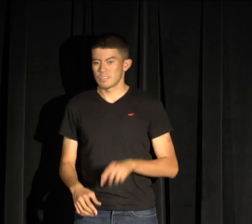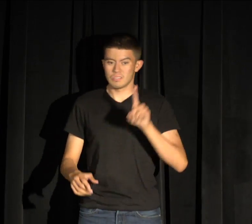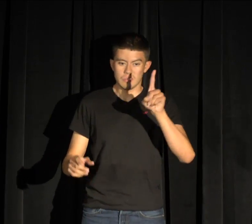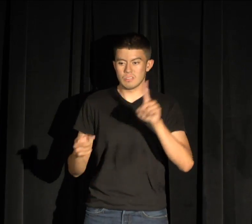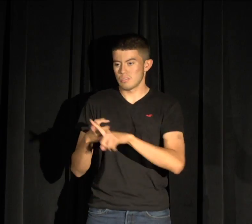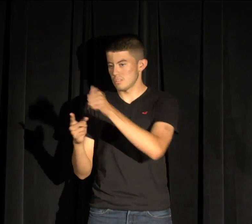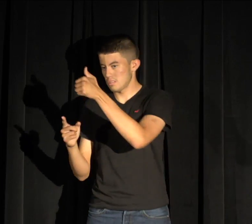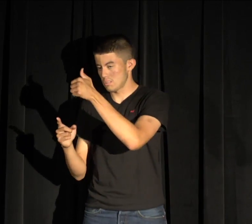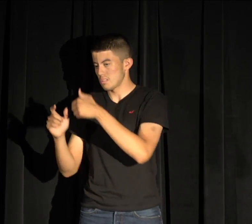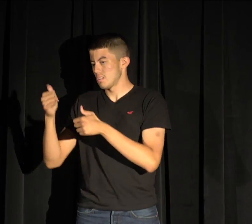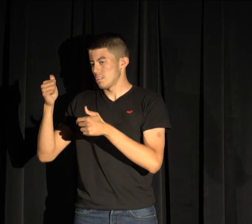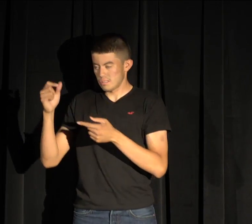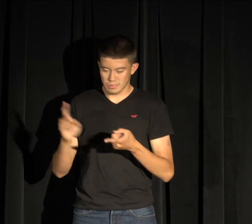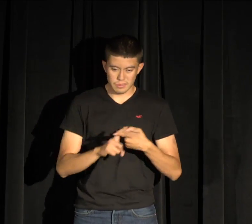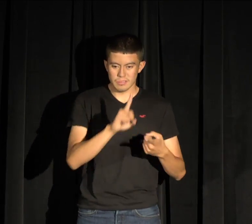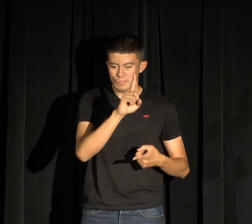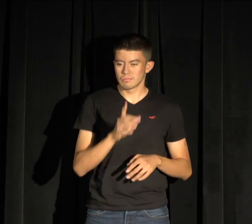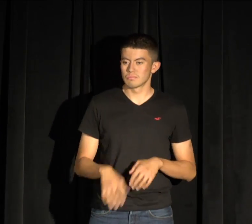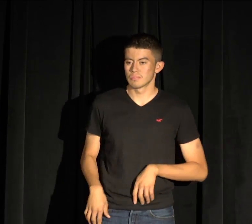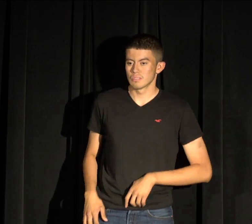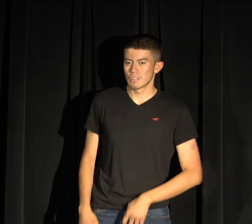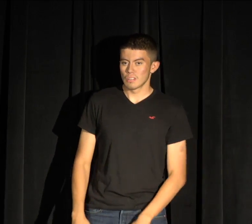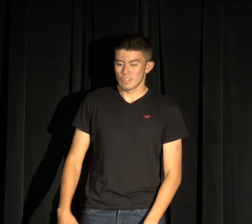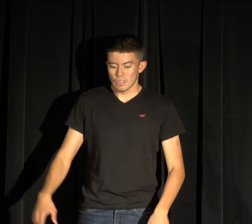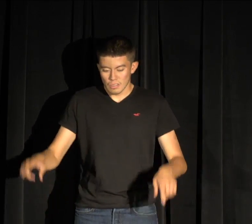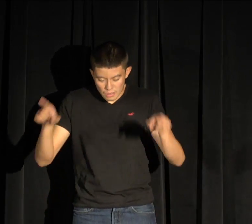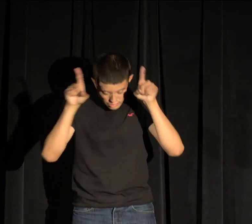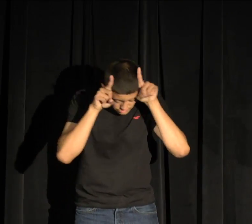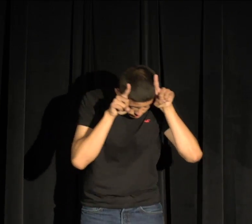Interpretation. 1 to 10, and then 10 to 1.